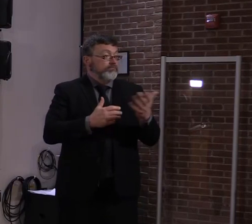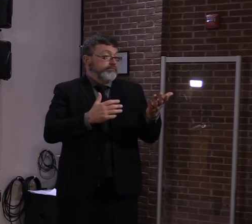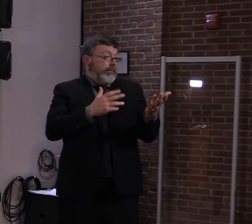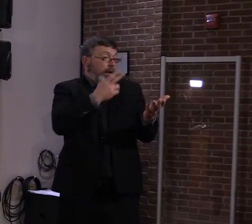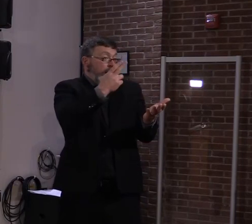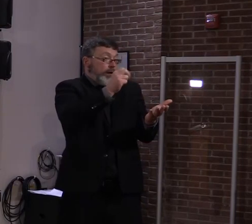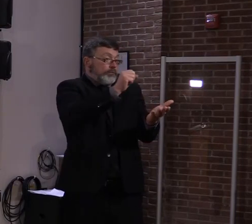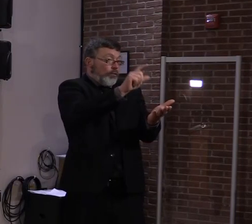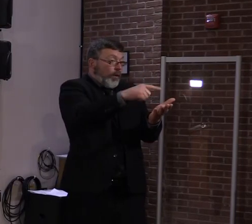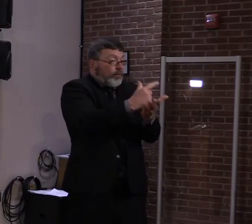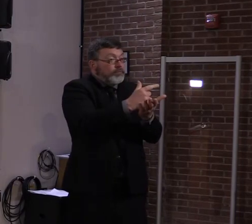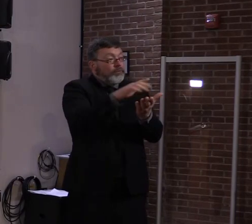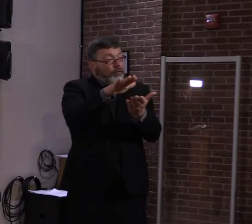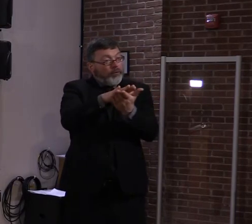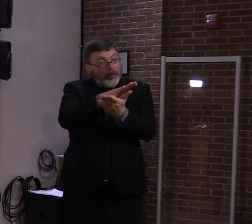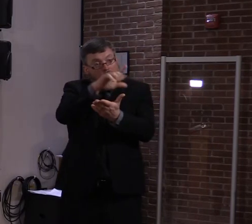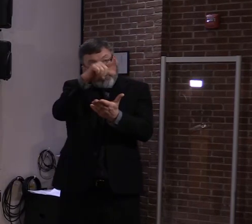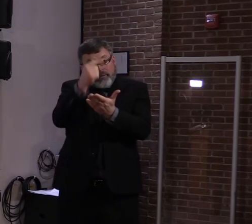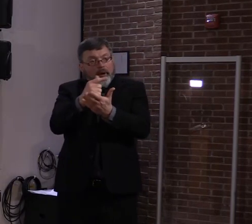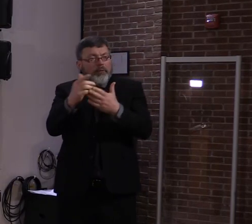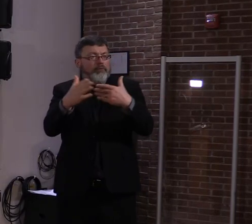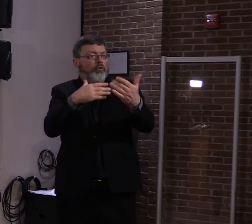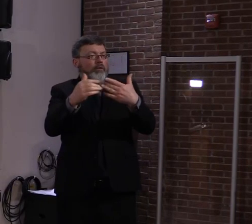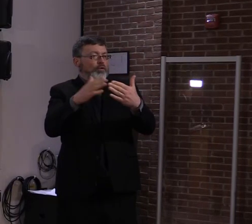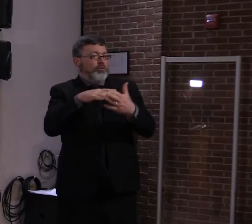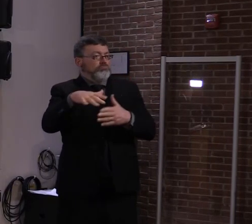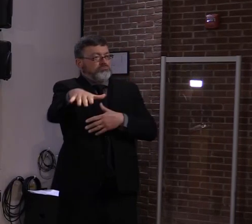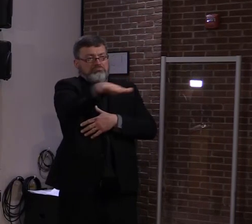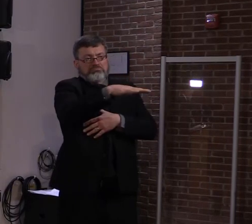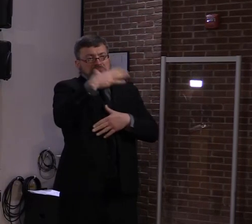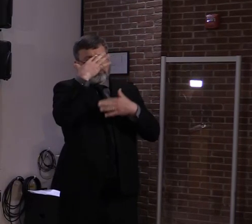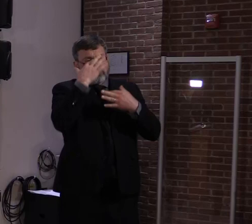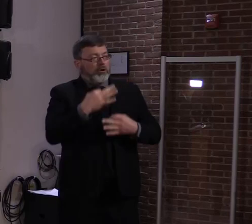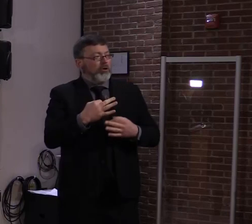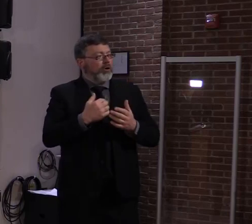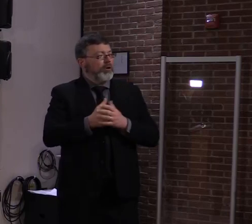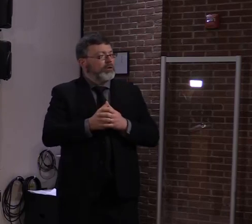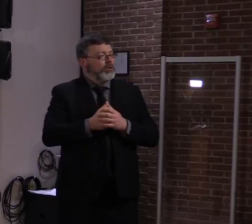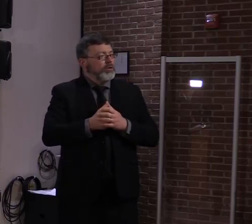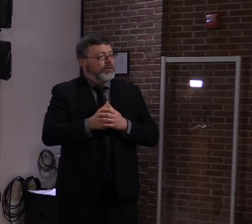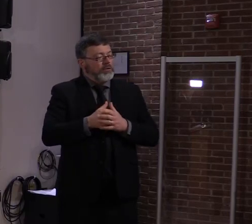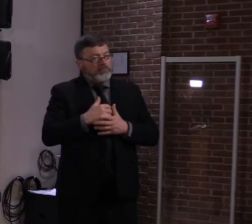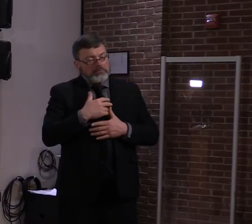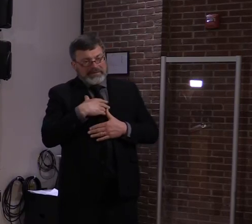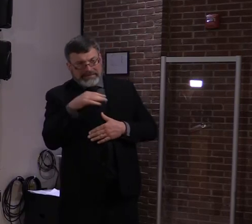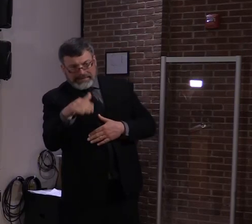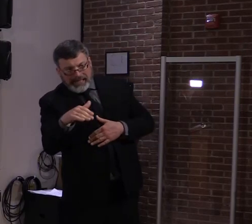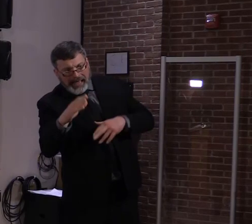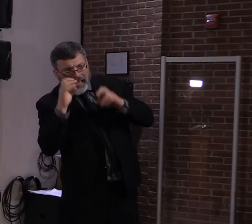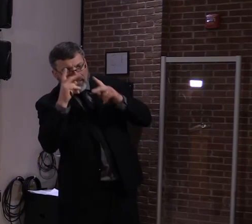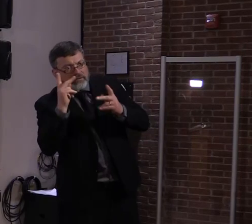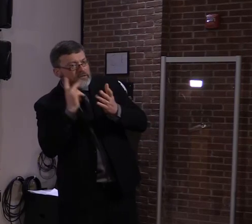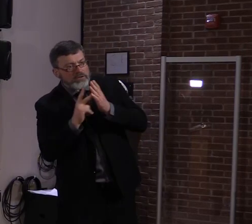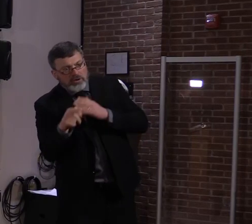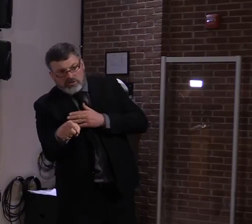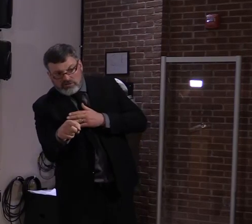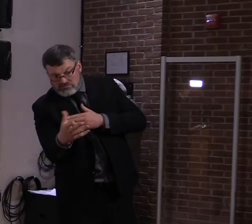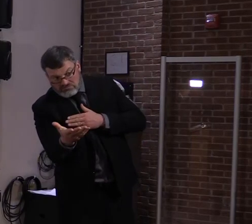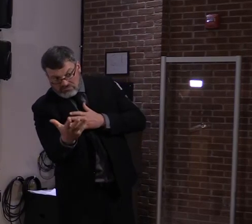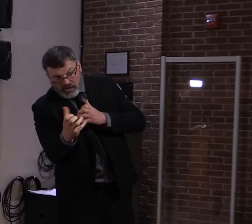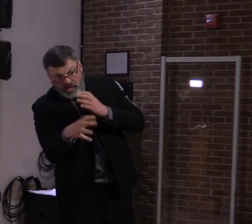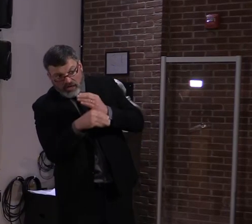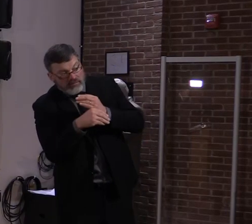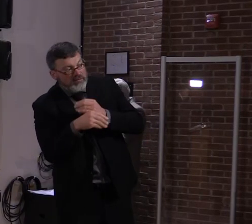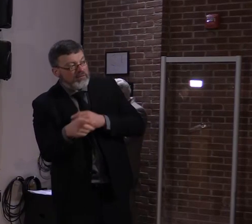Secretary French, anything you want to add to that? No, I just appreciate the opportunity to speak to the issue,